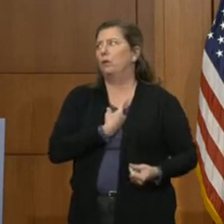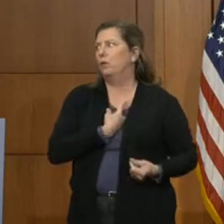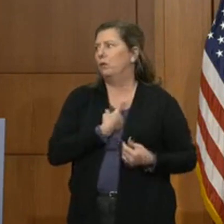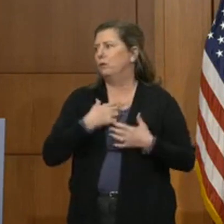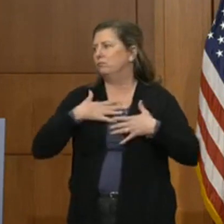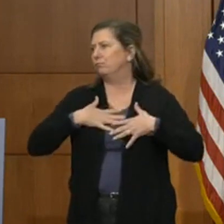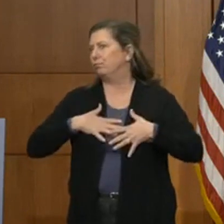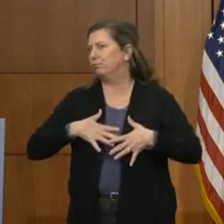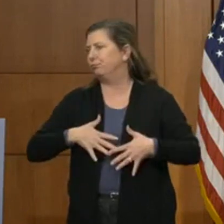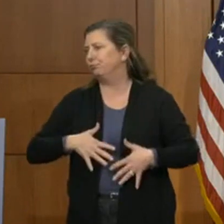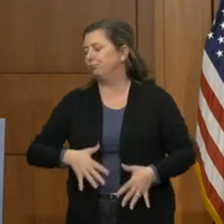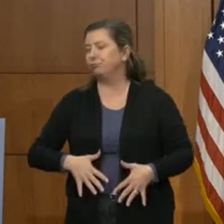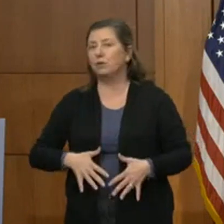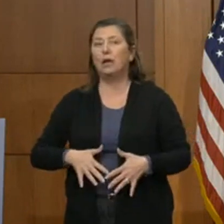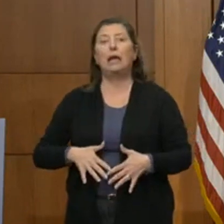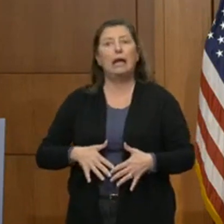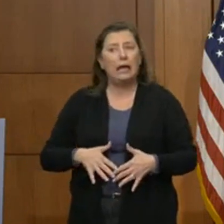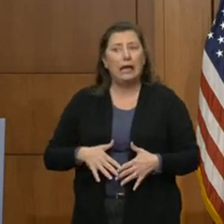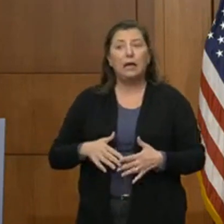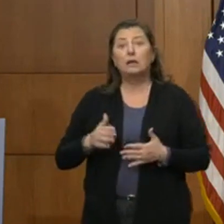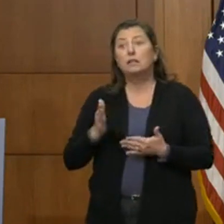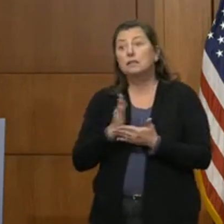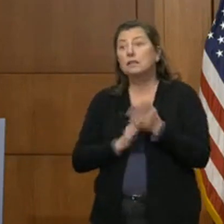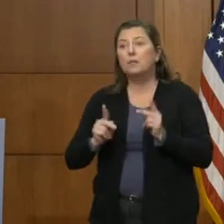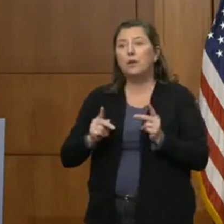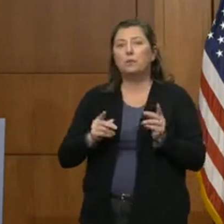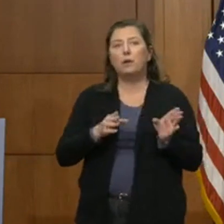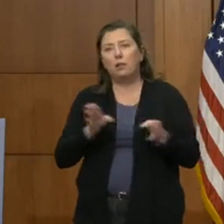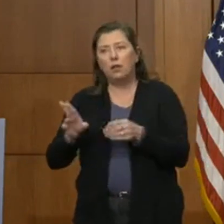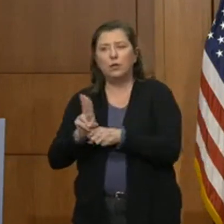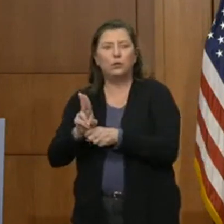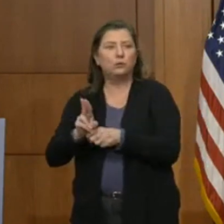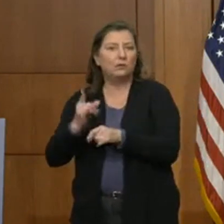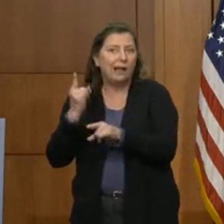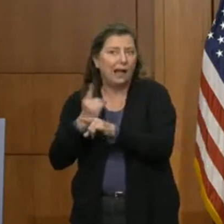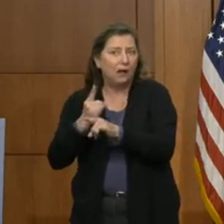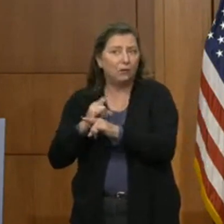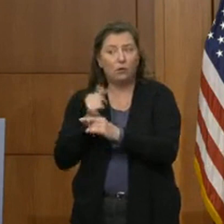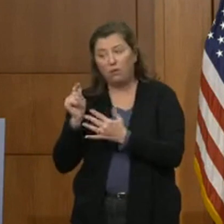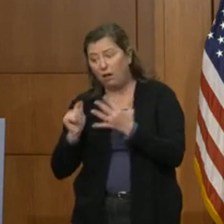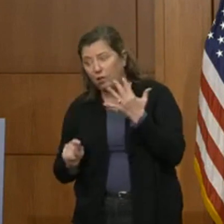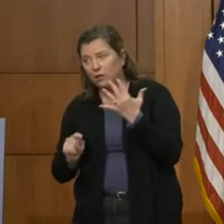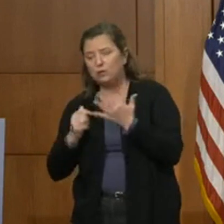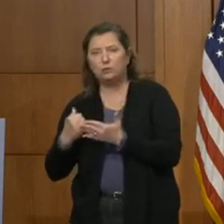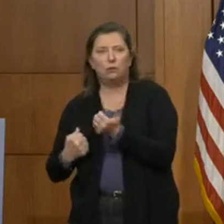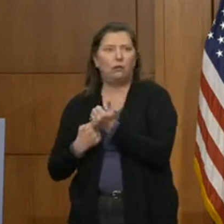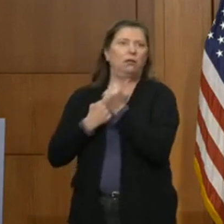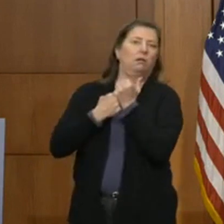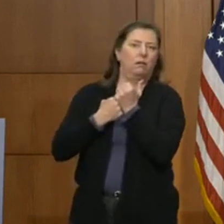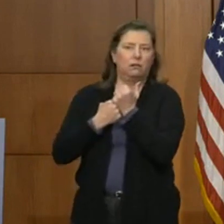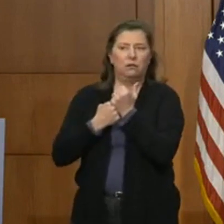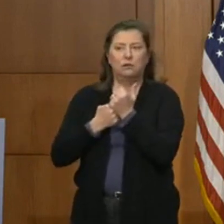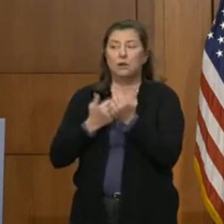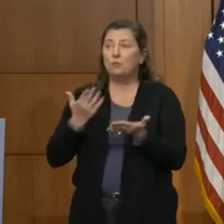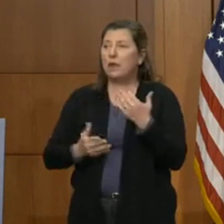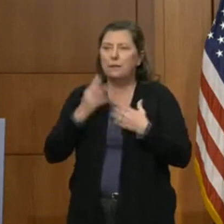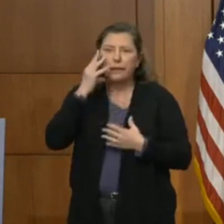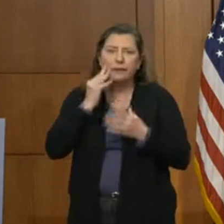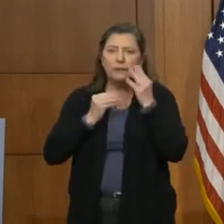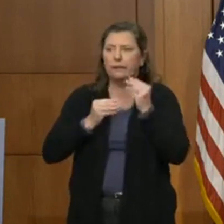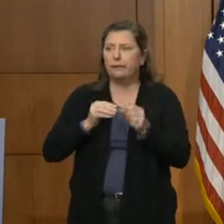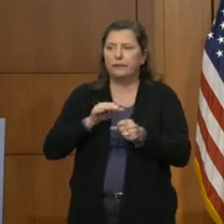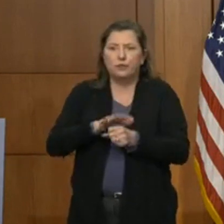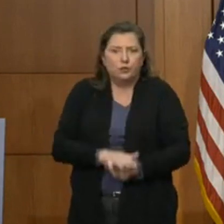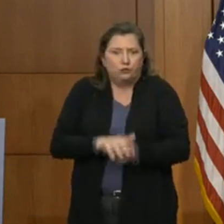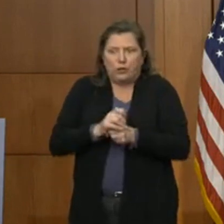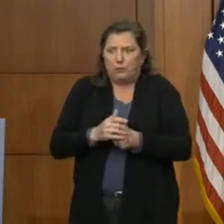Some people are using alcohol or other substances as a crutch, are stressed from job loss, or are